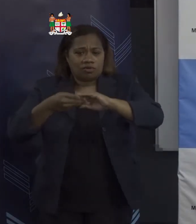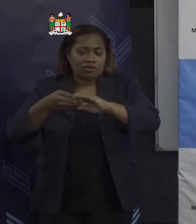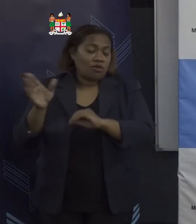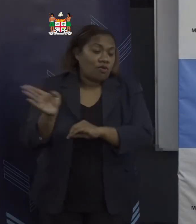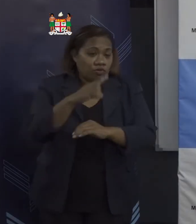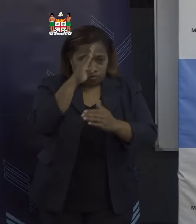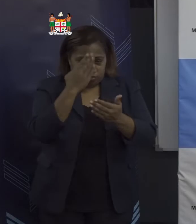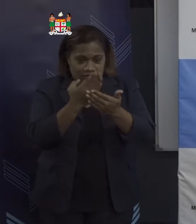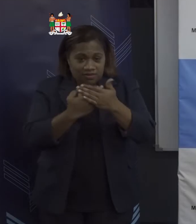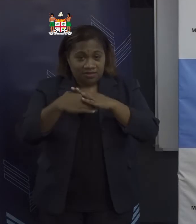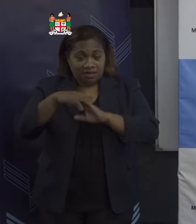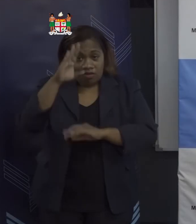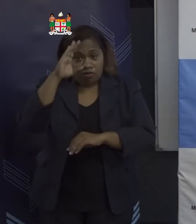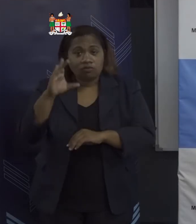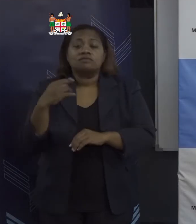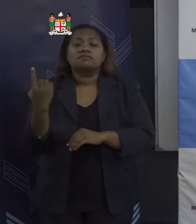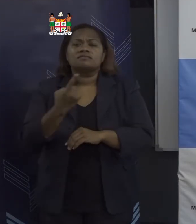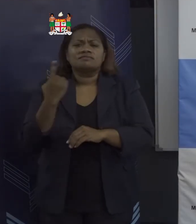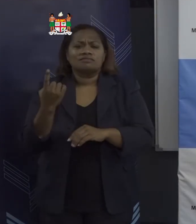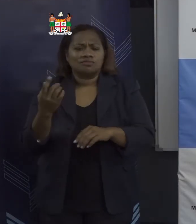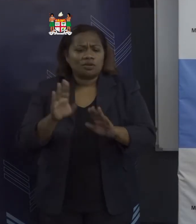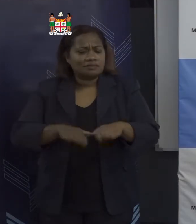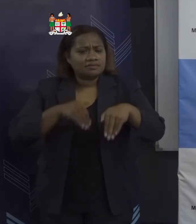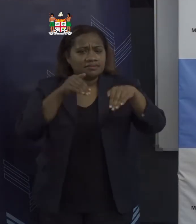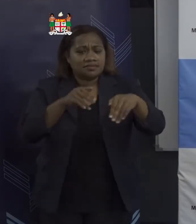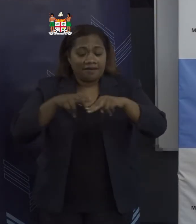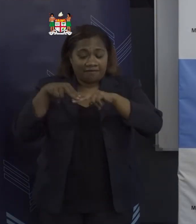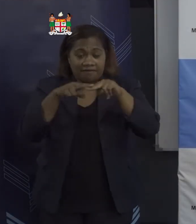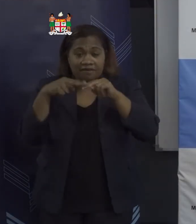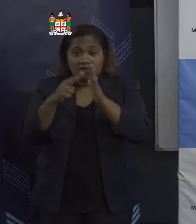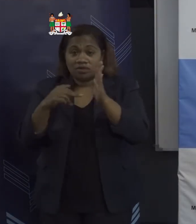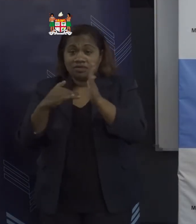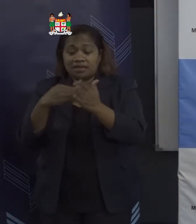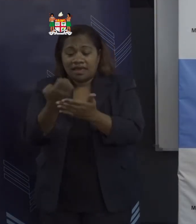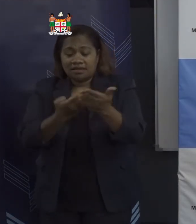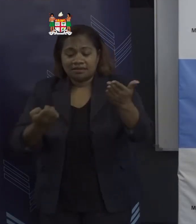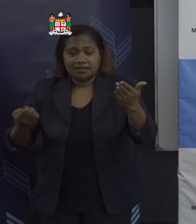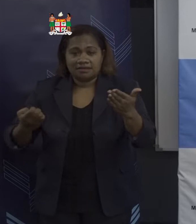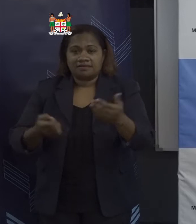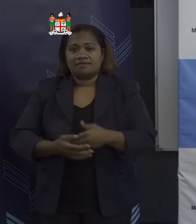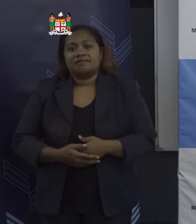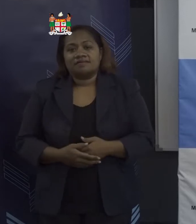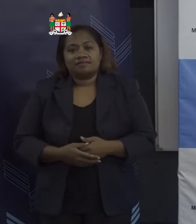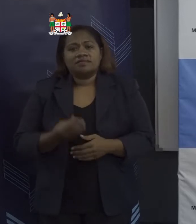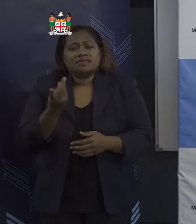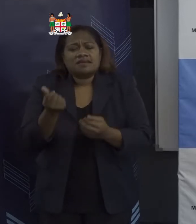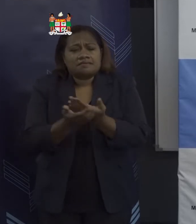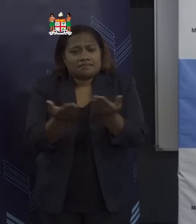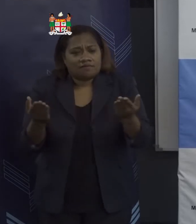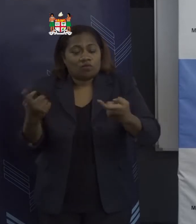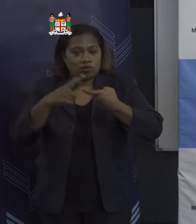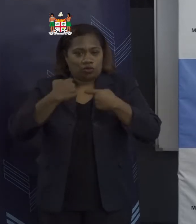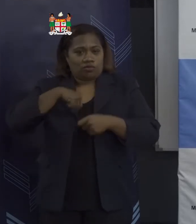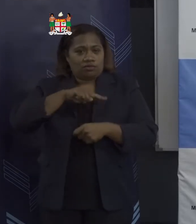students around the country who took part in the Fiji New Zealand essay competition. Some of you have joined us online